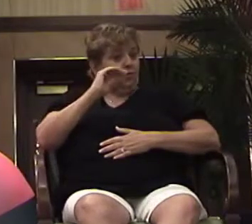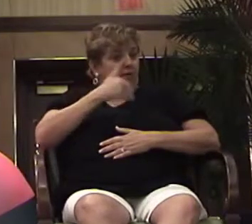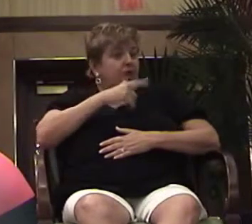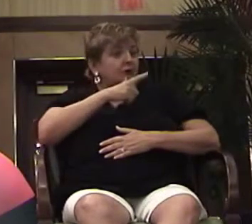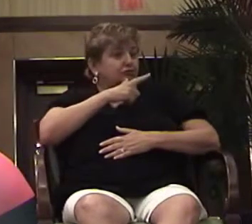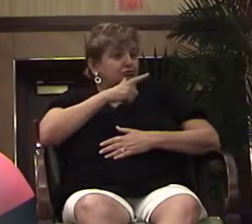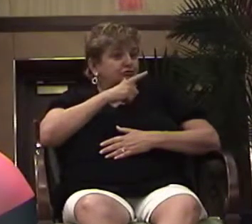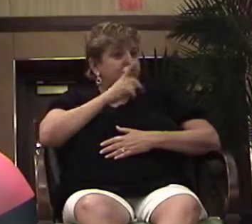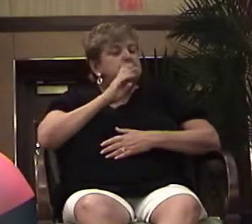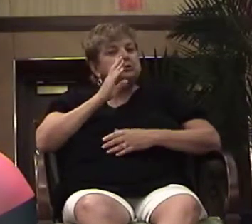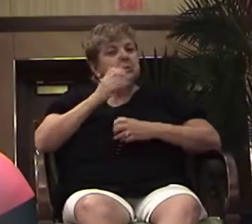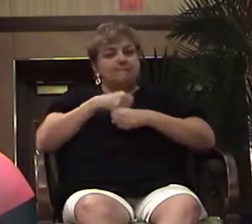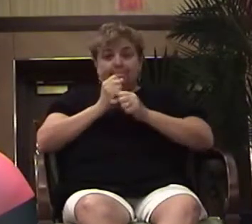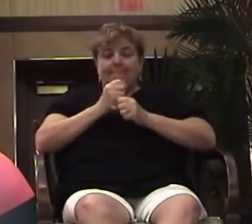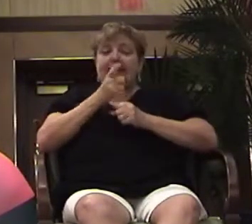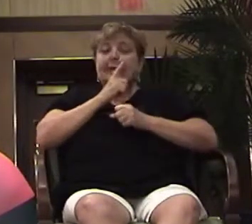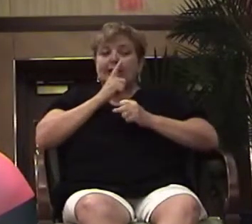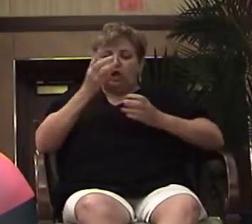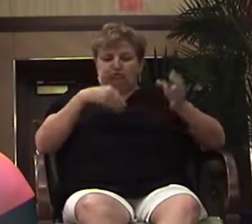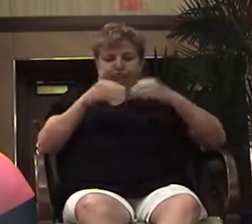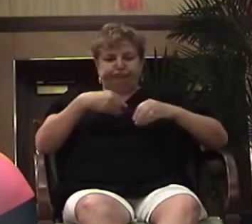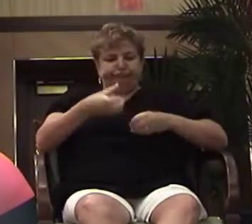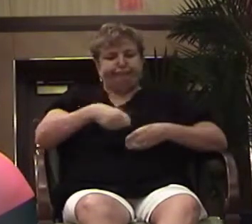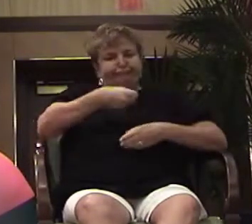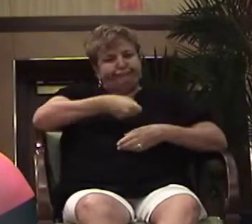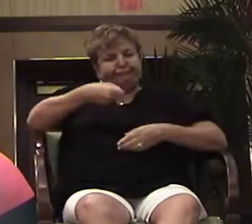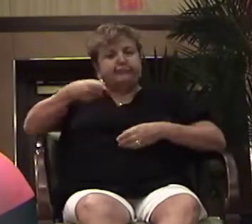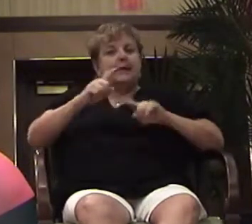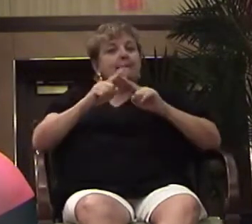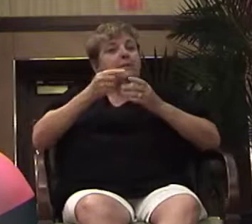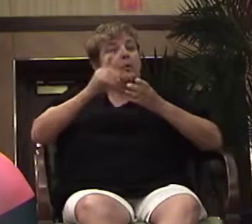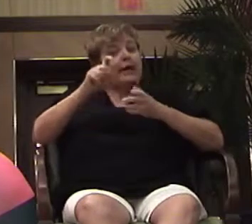packed our lunch, but I could buy milk at the school.